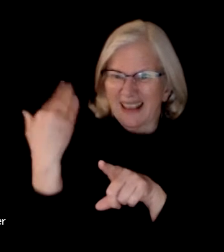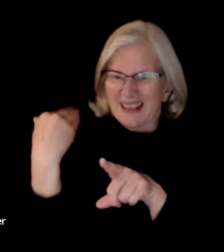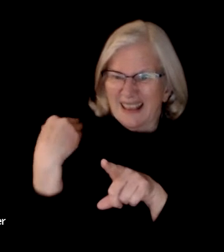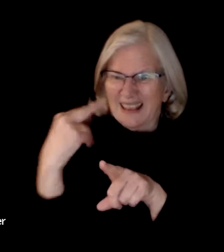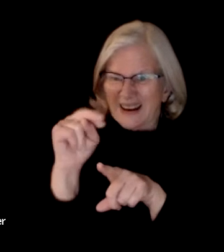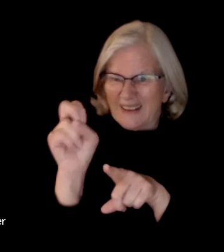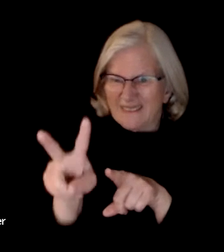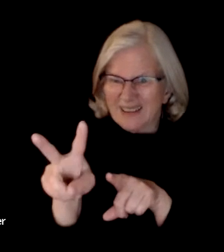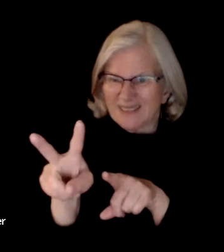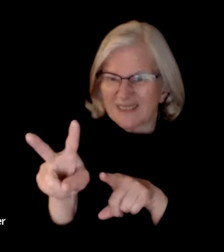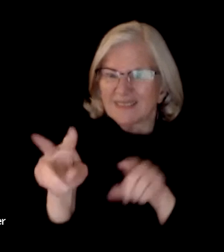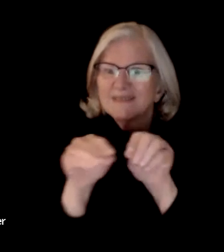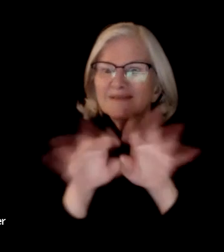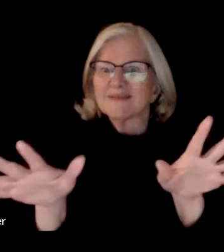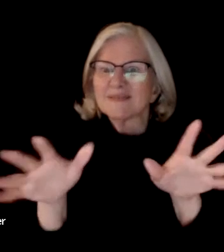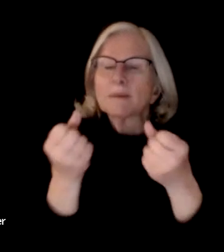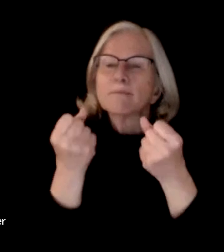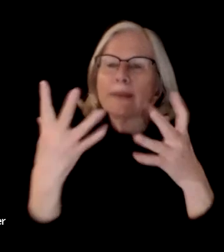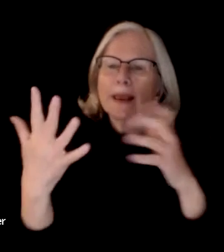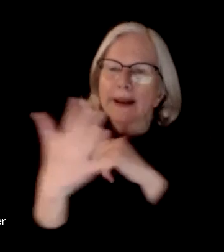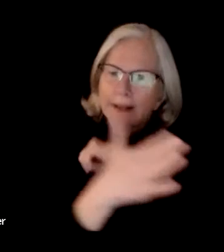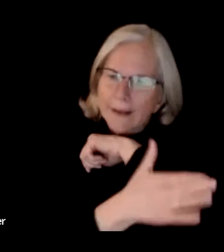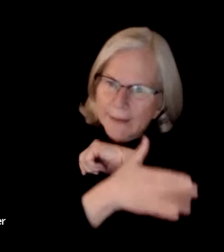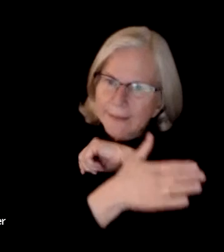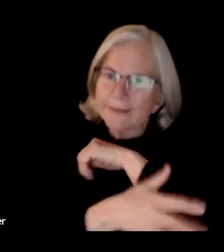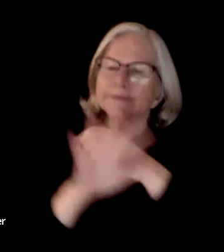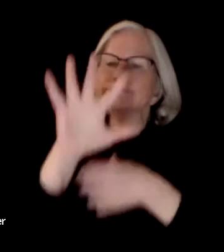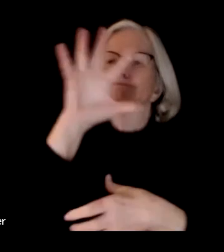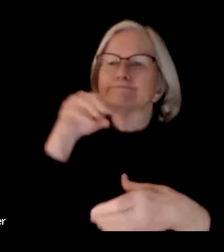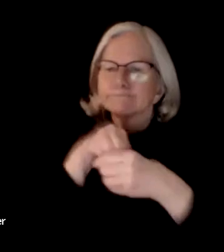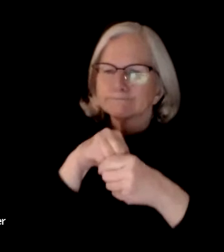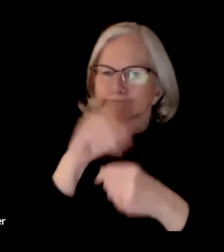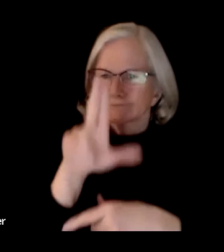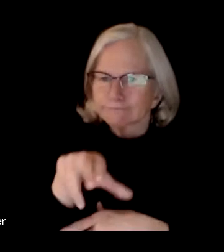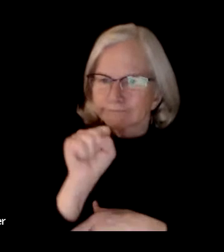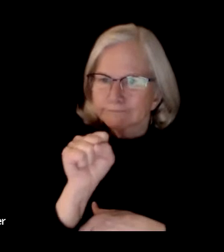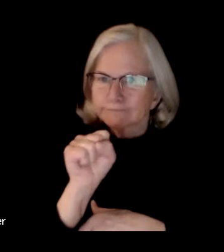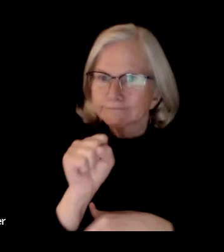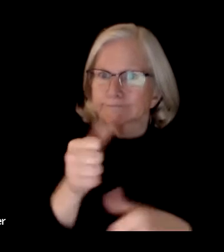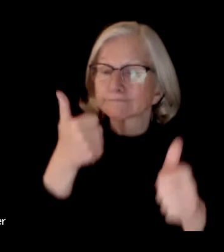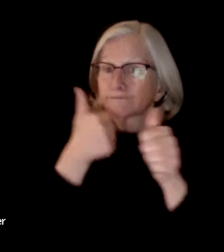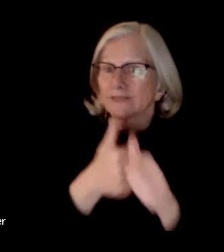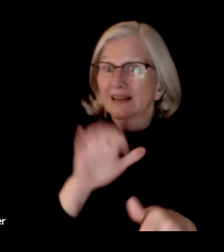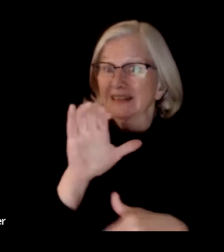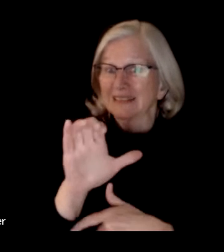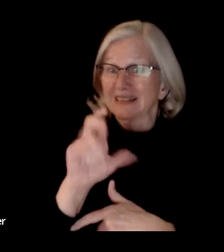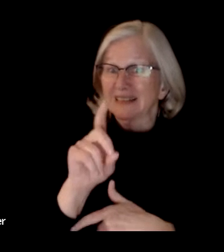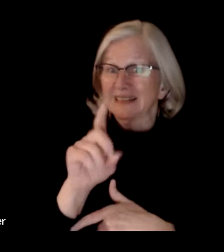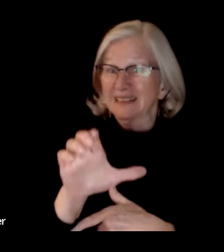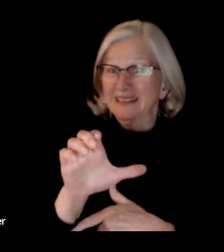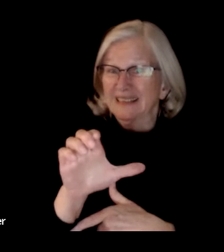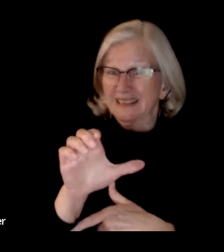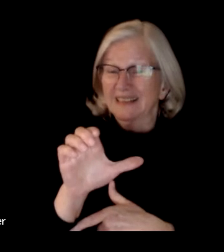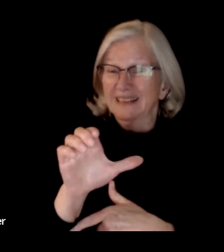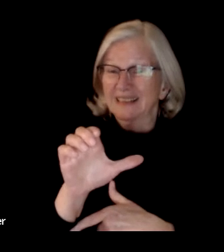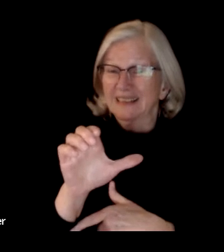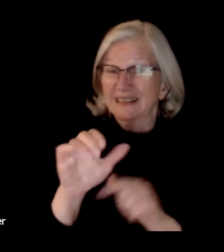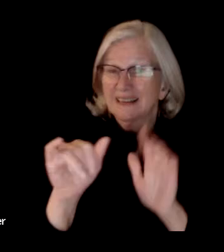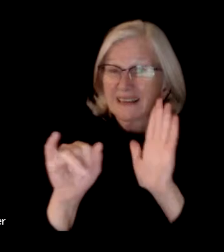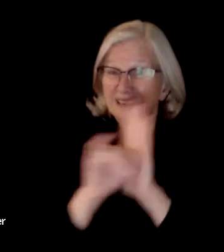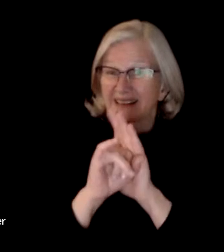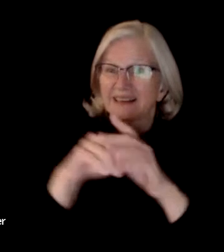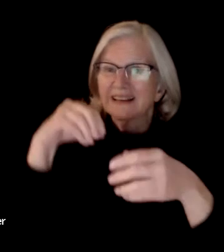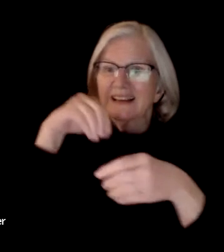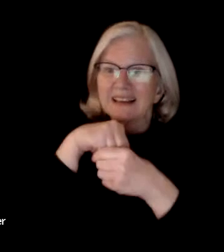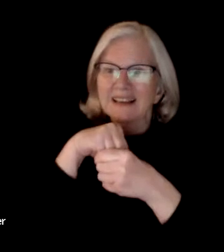world, including the United States. According to the CDC, 63 cases of this variant strain have been identified in 8 states